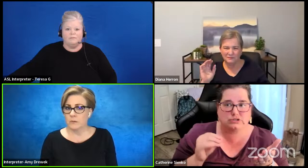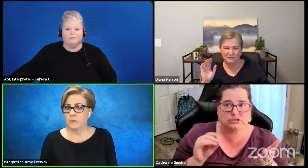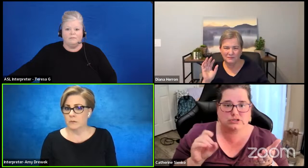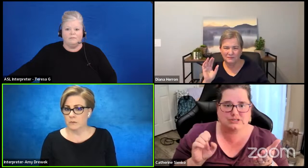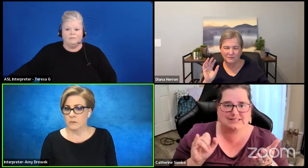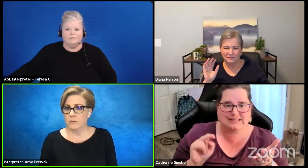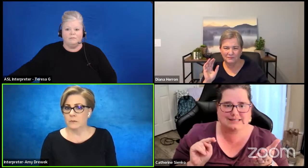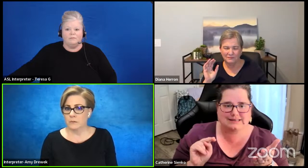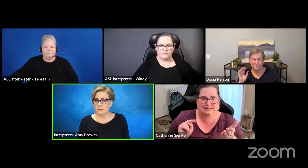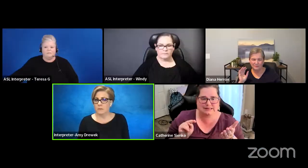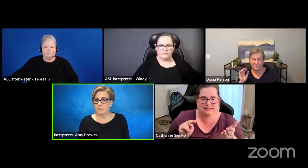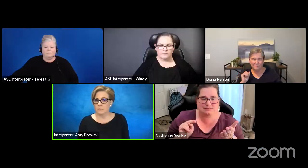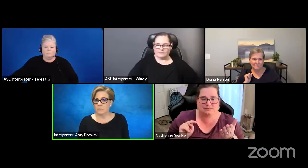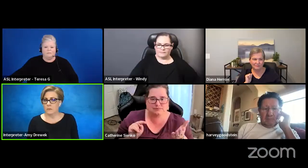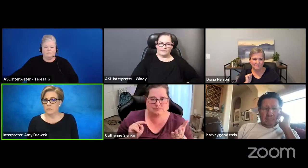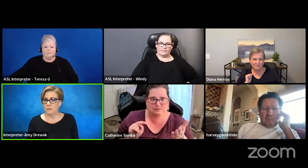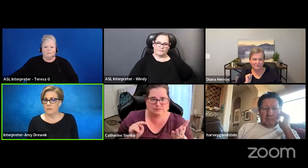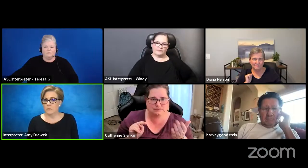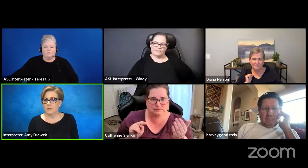need to,